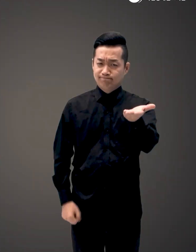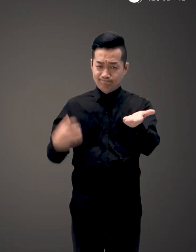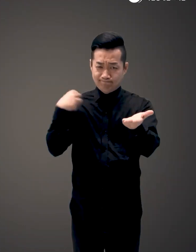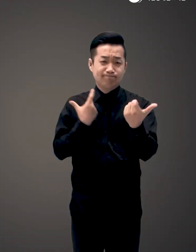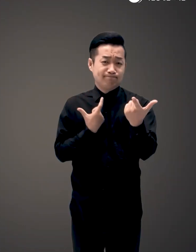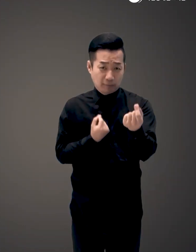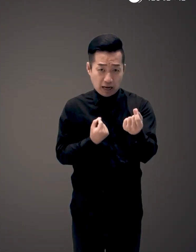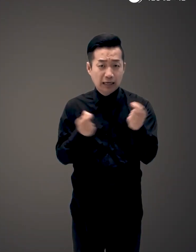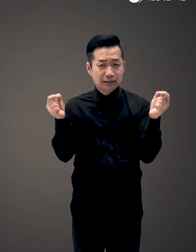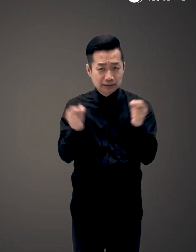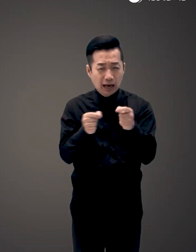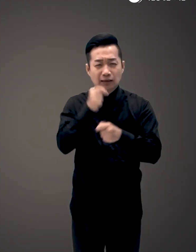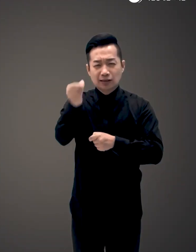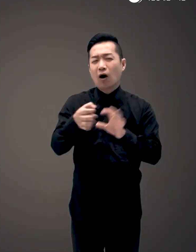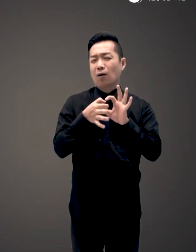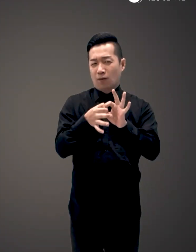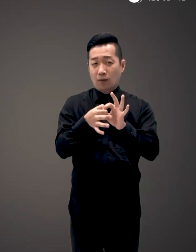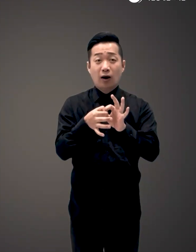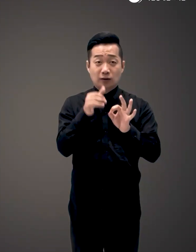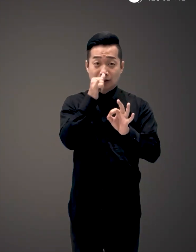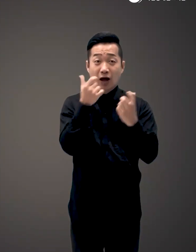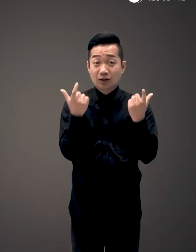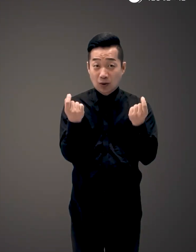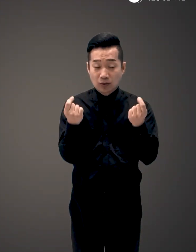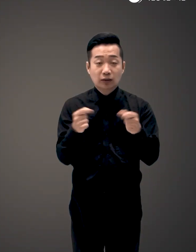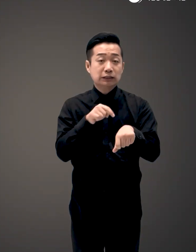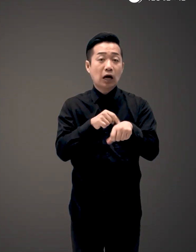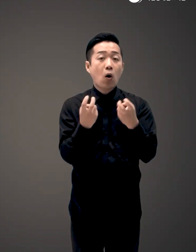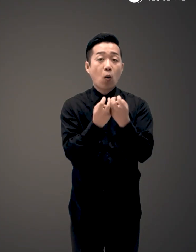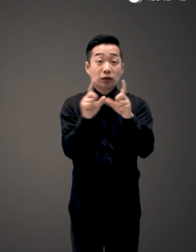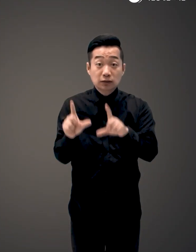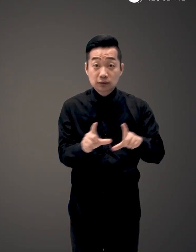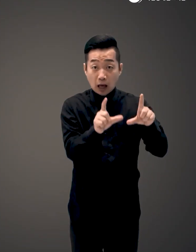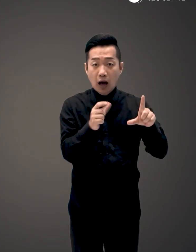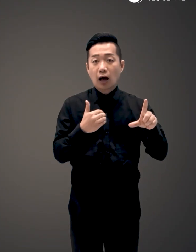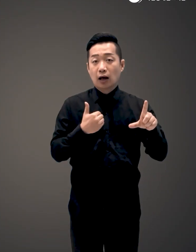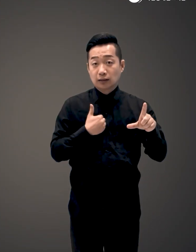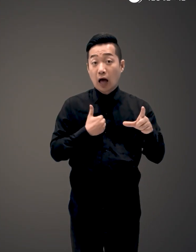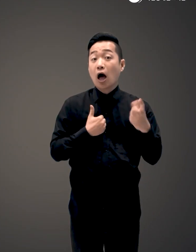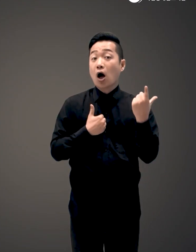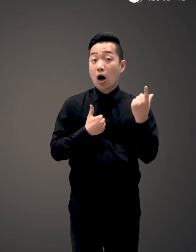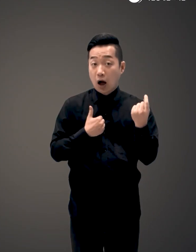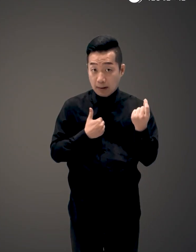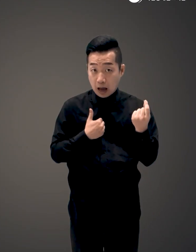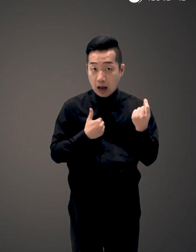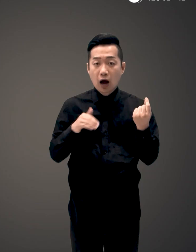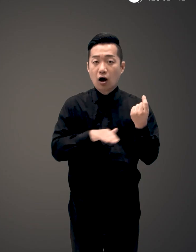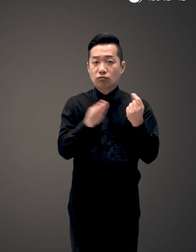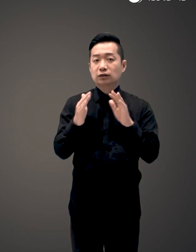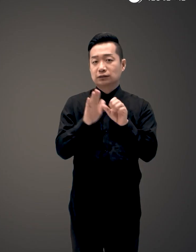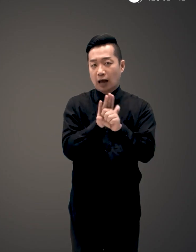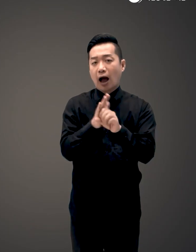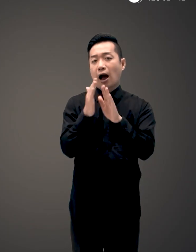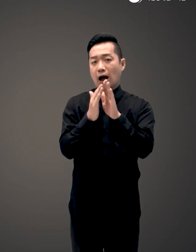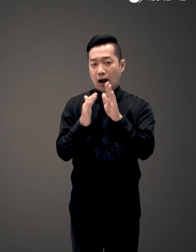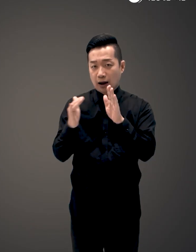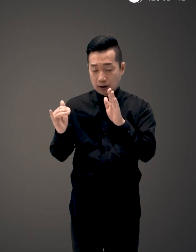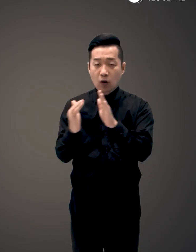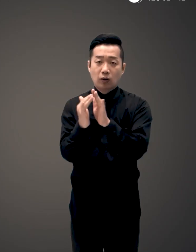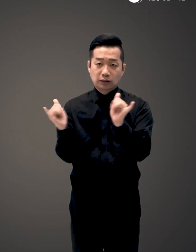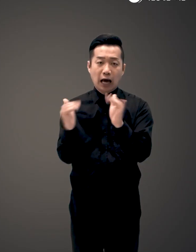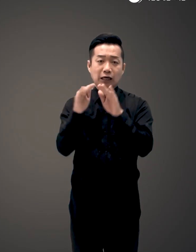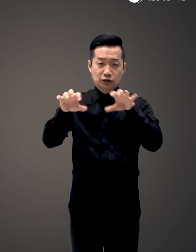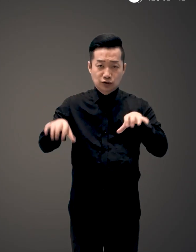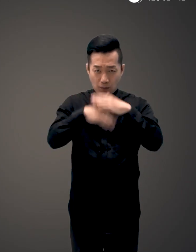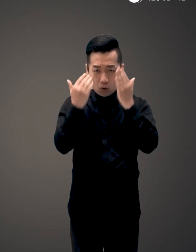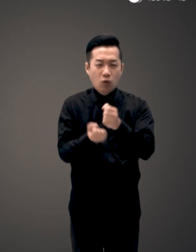run, and it matters in the long run. How we spend our time not only affects ourselves, it affects our loved ones, our families, our communities, and all